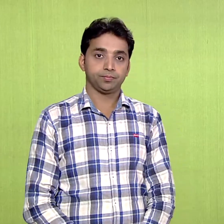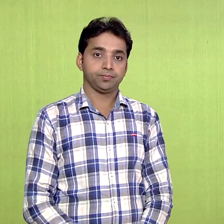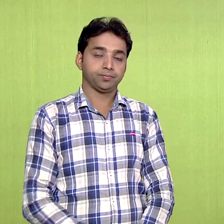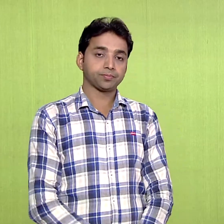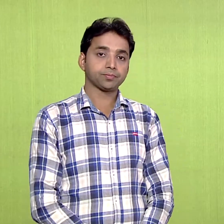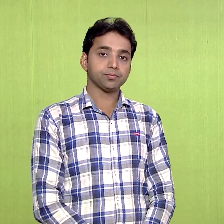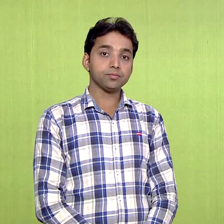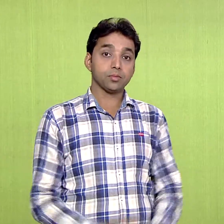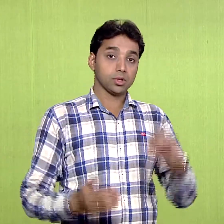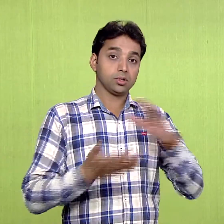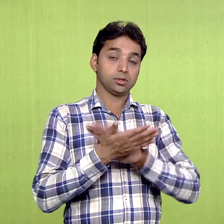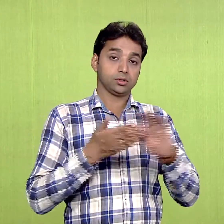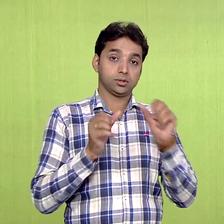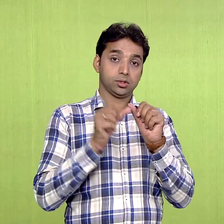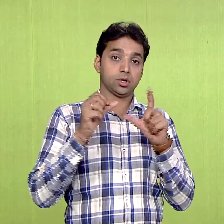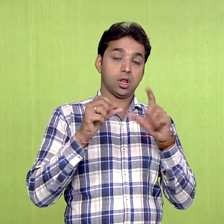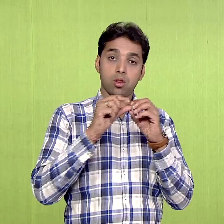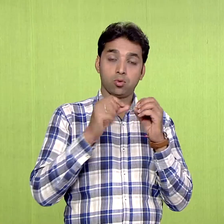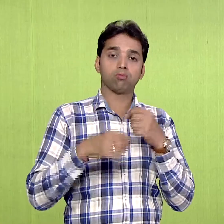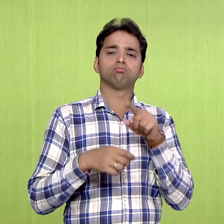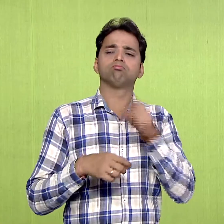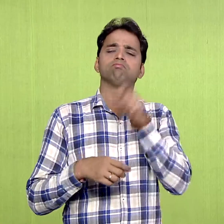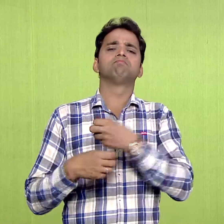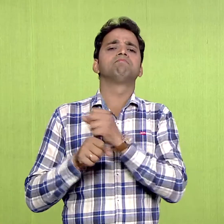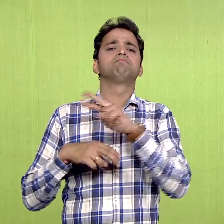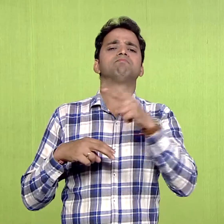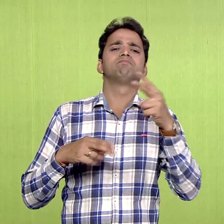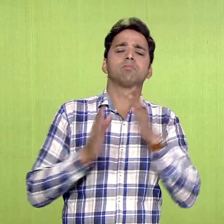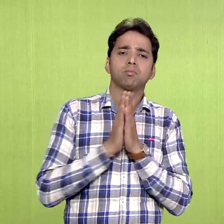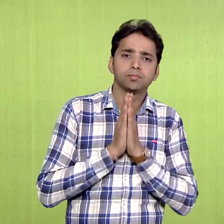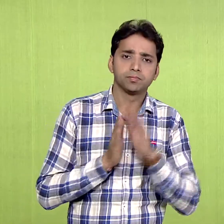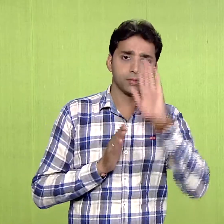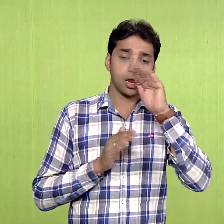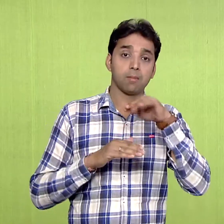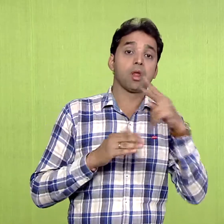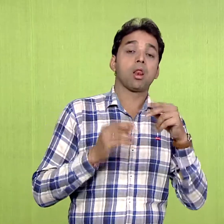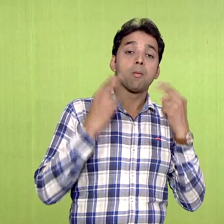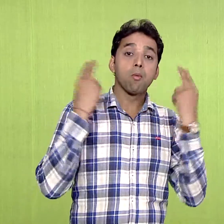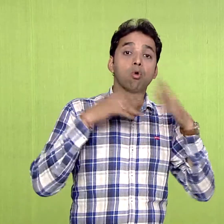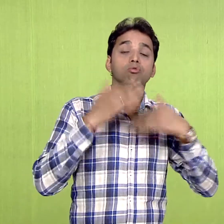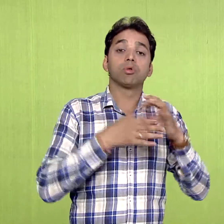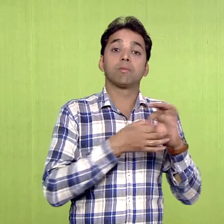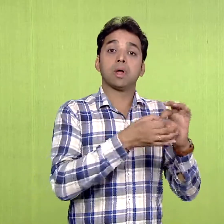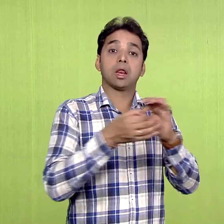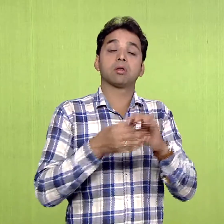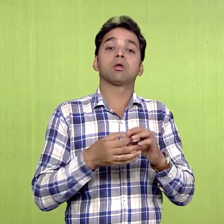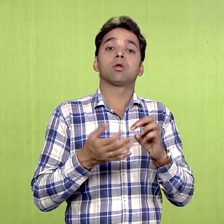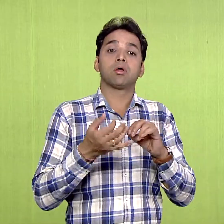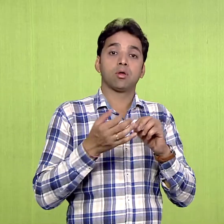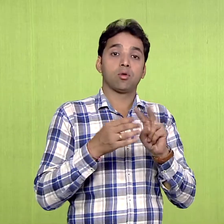The Cholas built many temples, most famous being the Brihadeshwara temple at